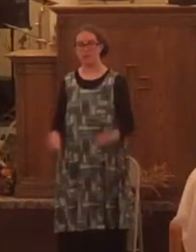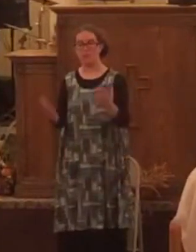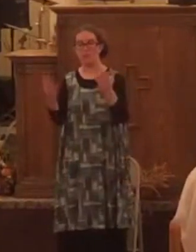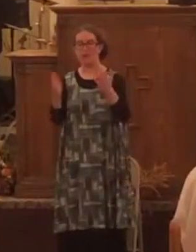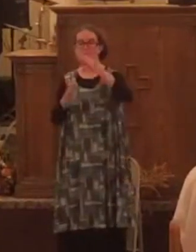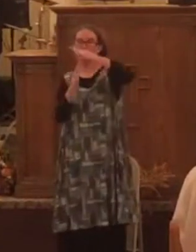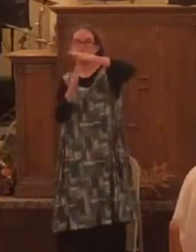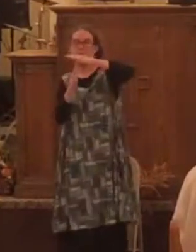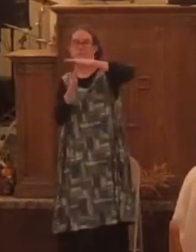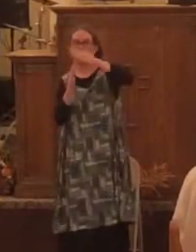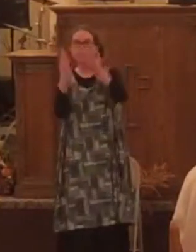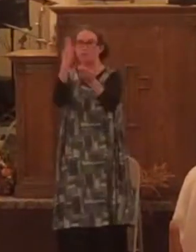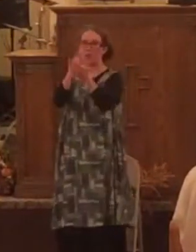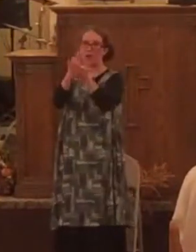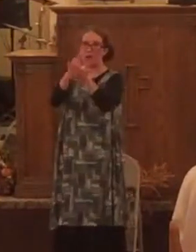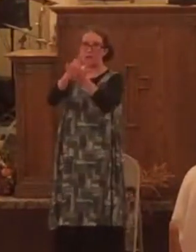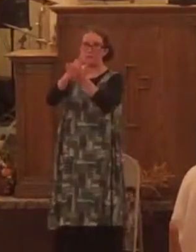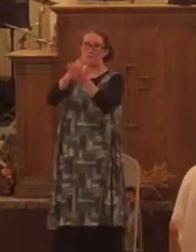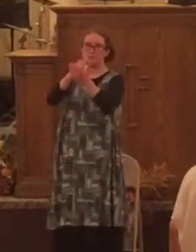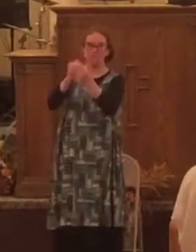minute, time out.